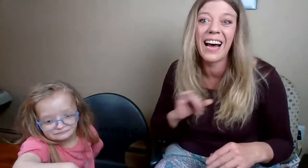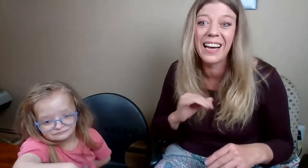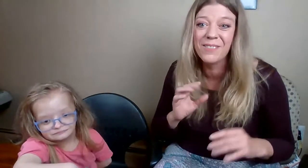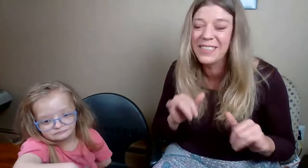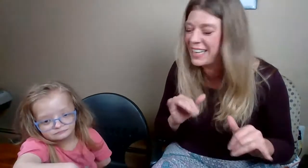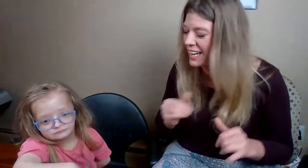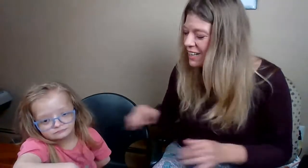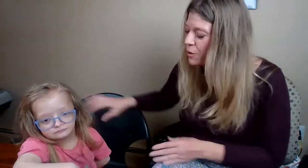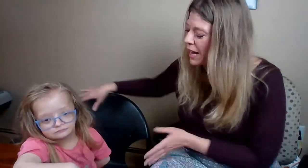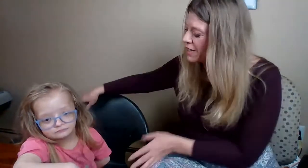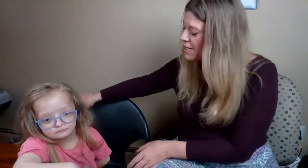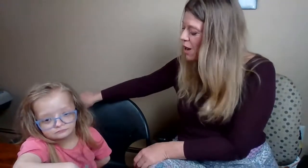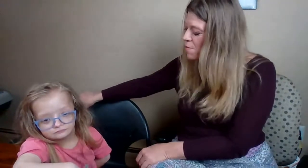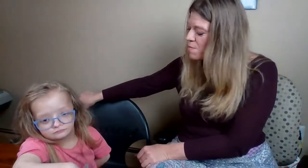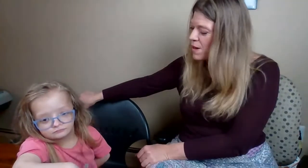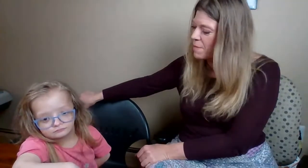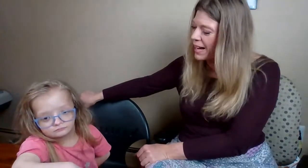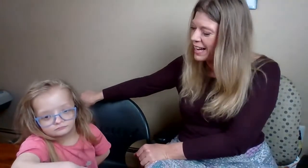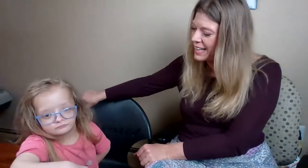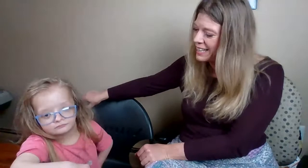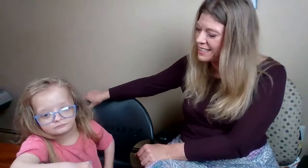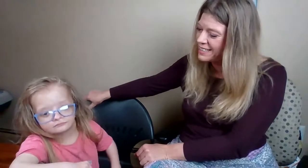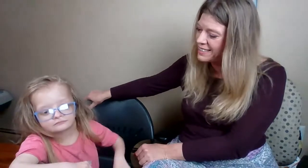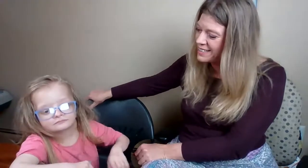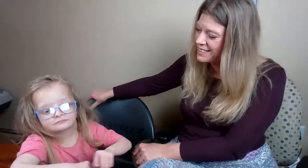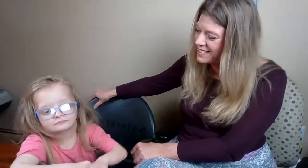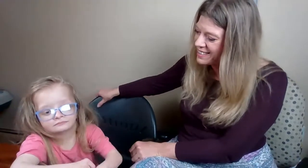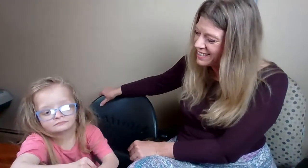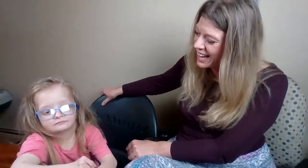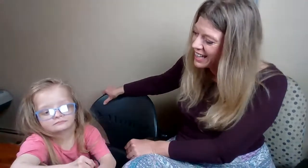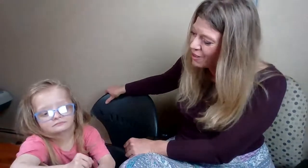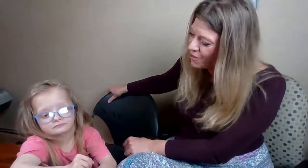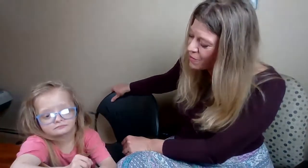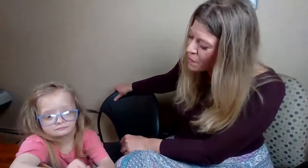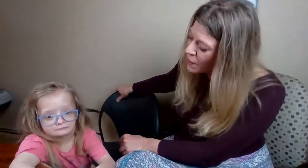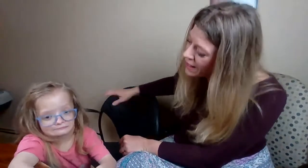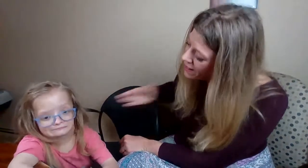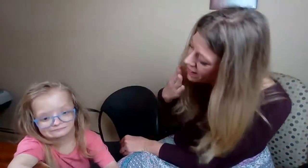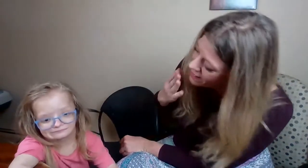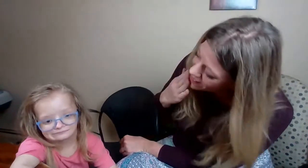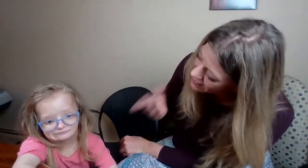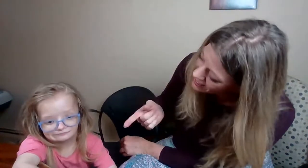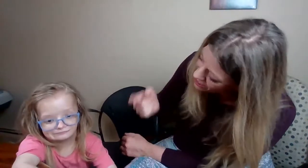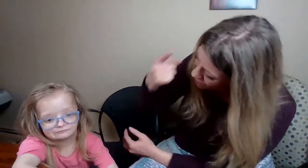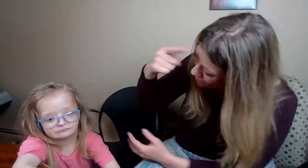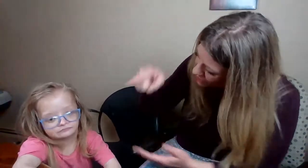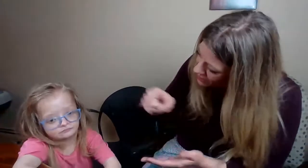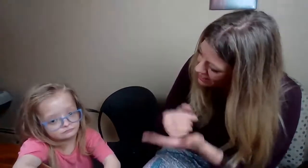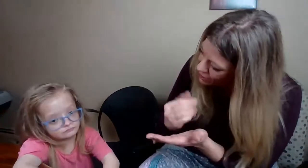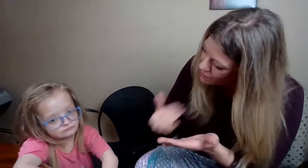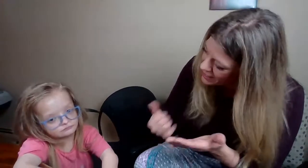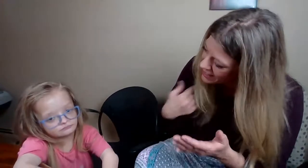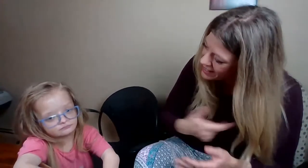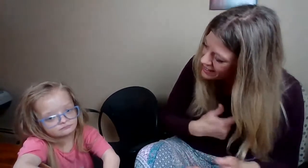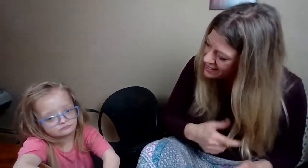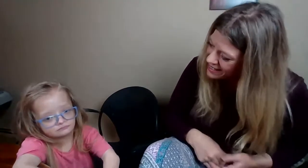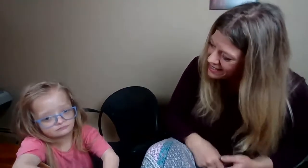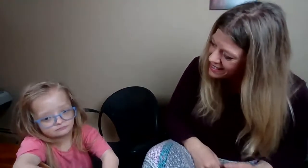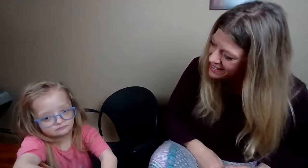I'm staying. Okay, so bye-bye. Thank you. Thank you for helping us.